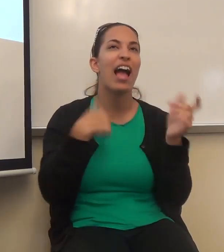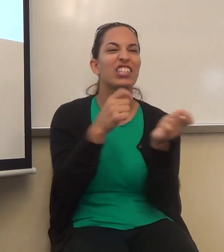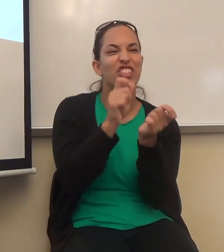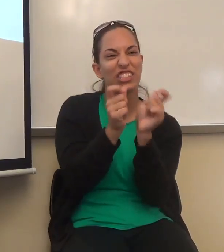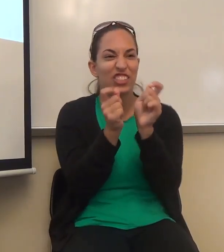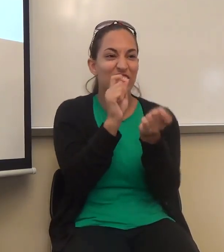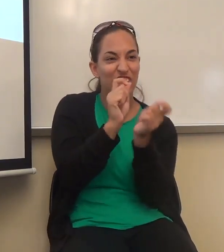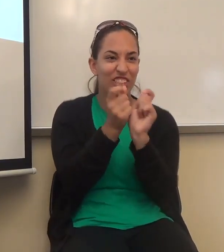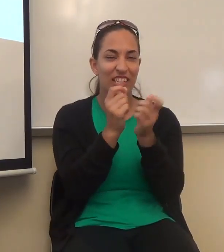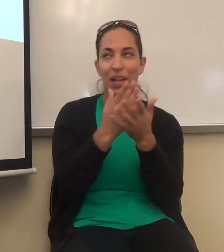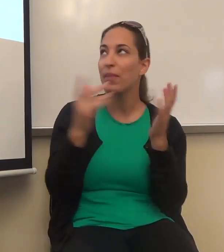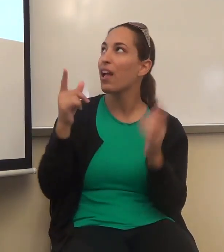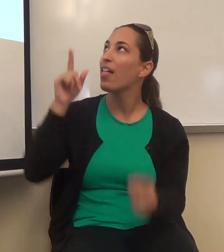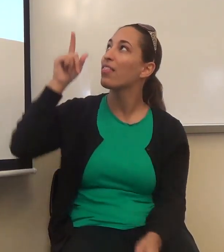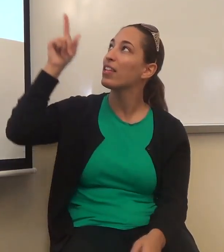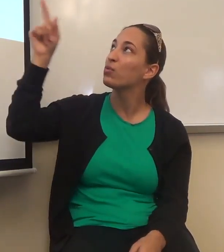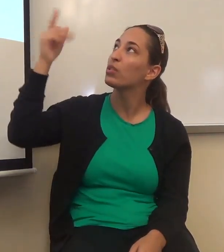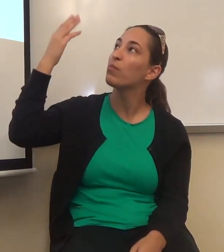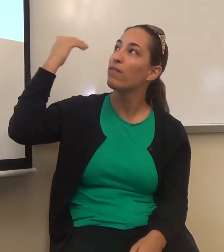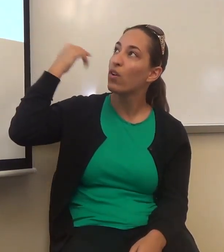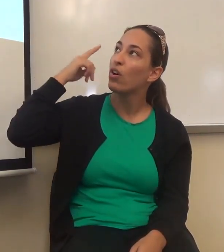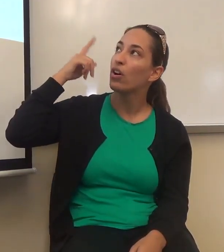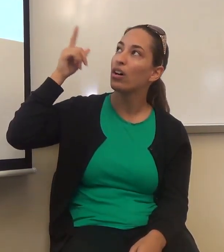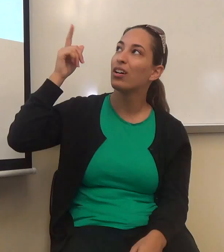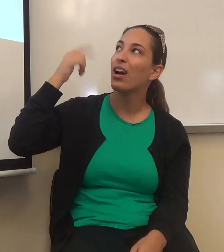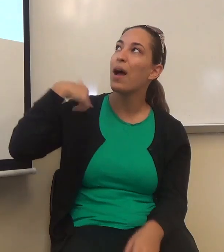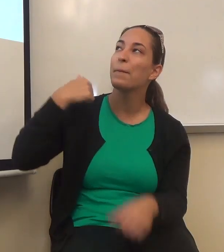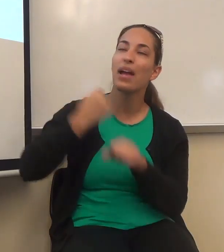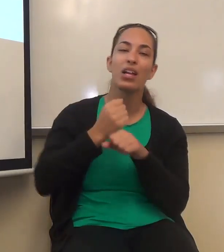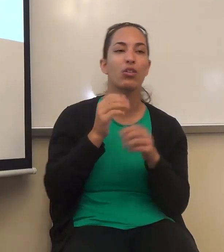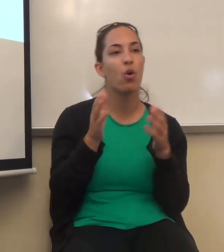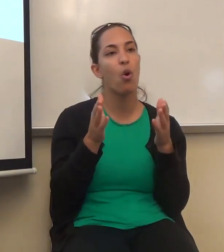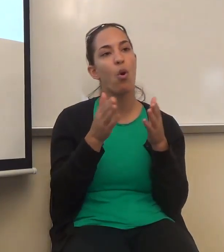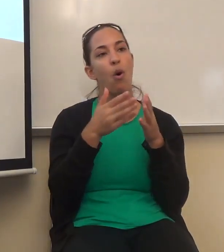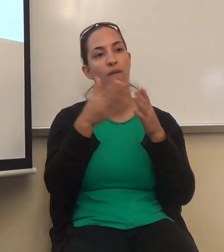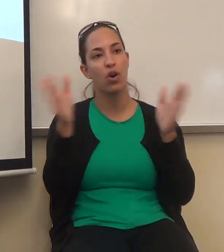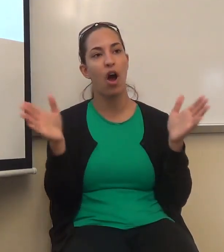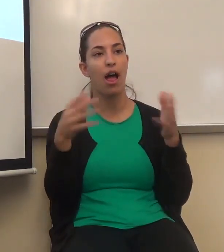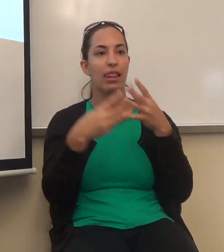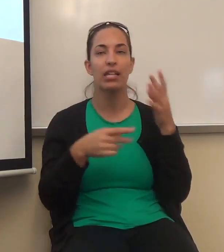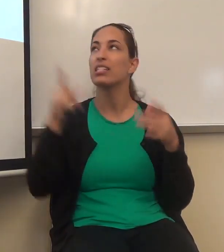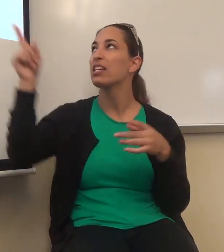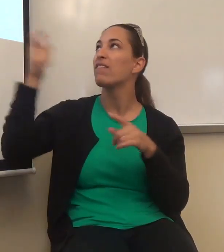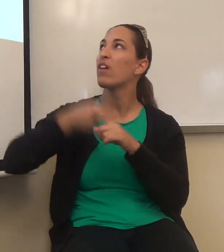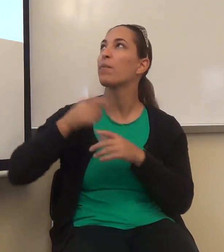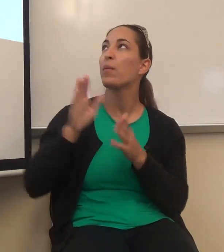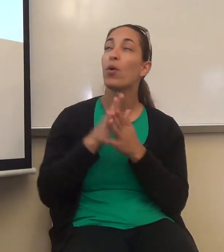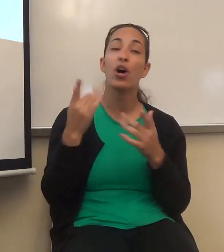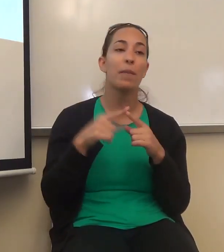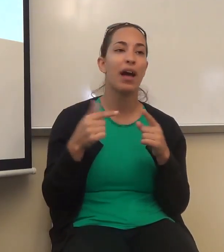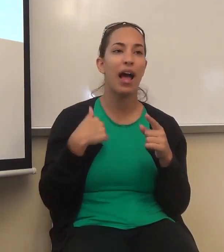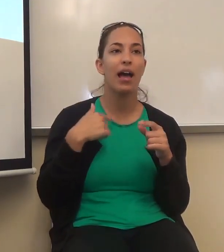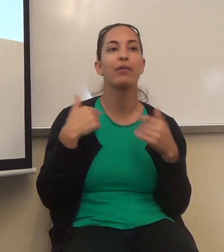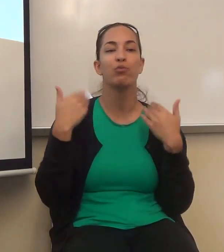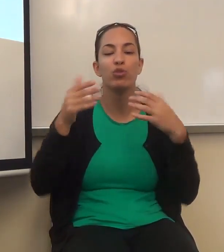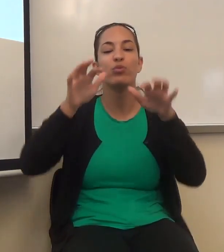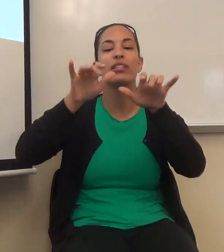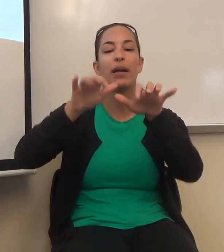that overall list for you, so that's just kind of that's the one out of your book. But I went through and typed all that up.